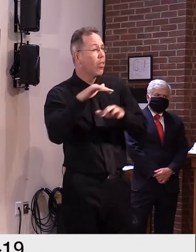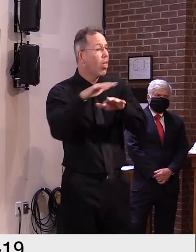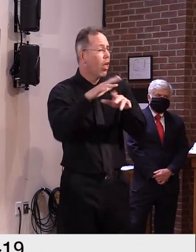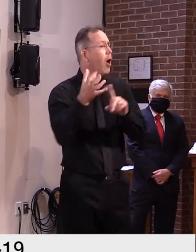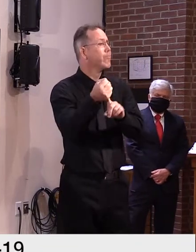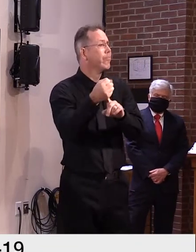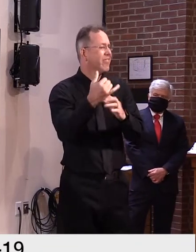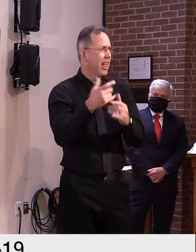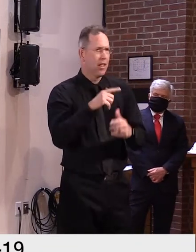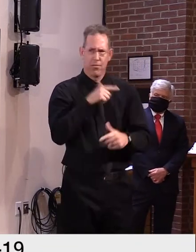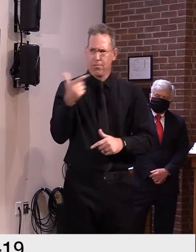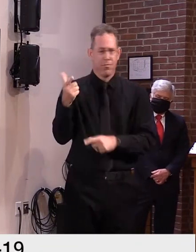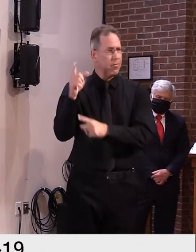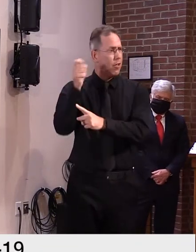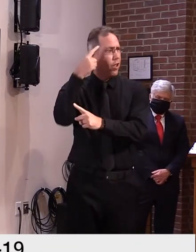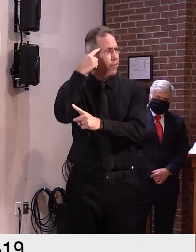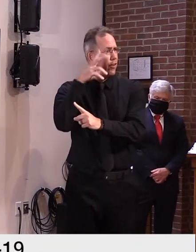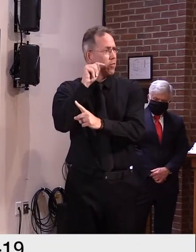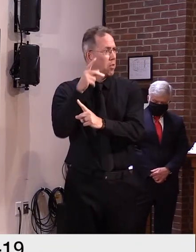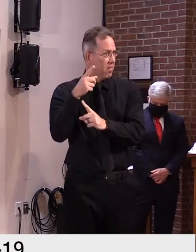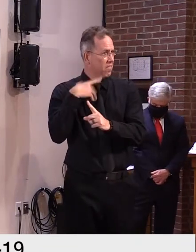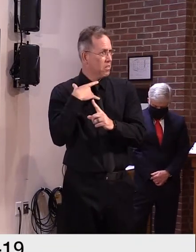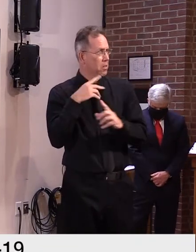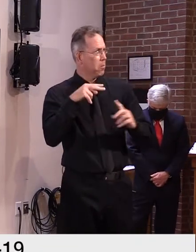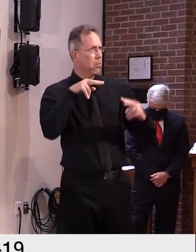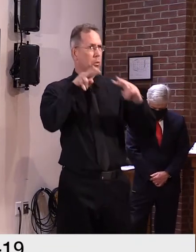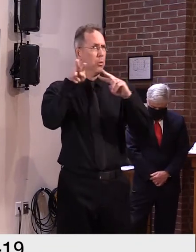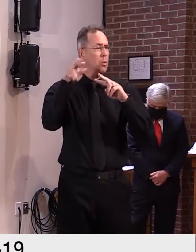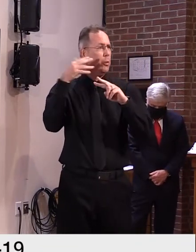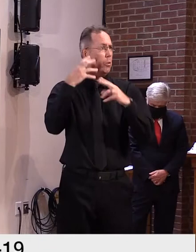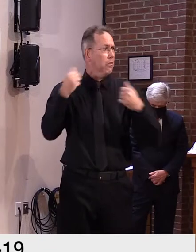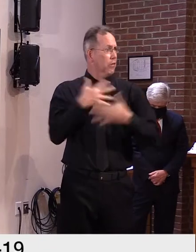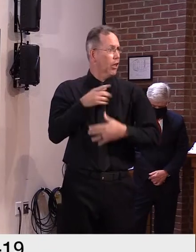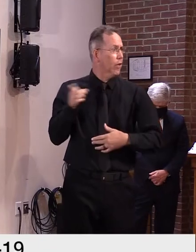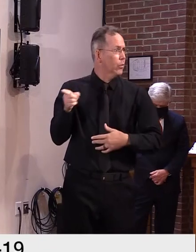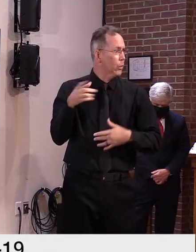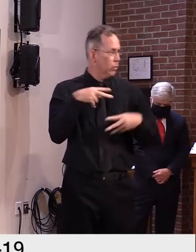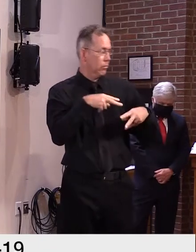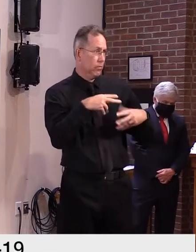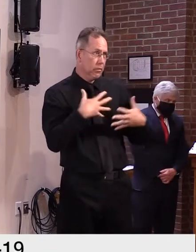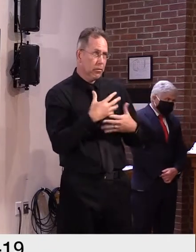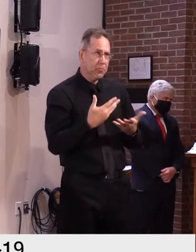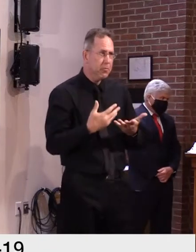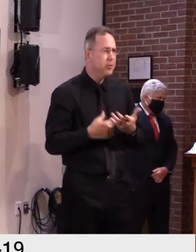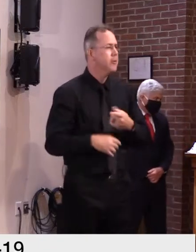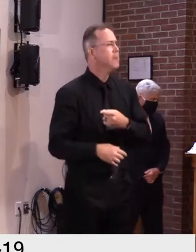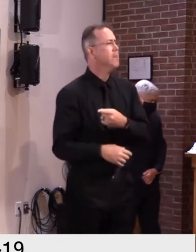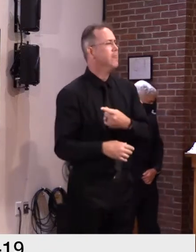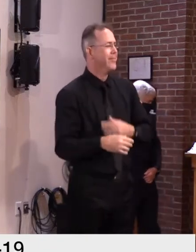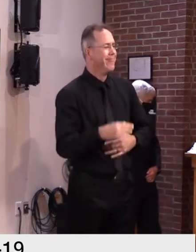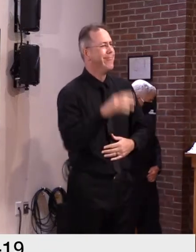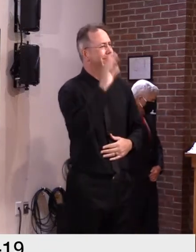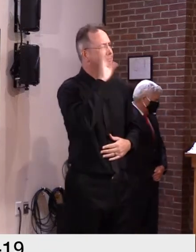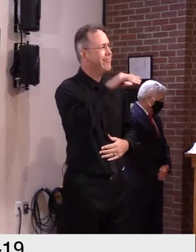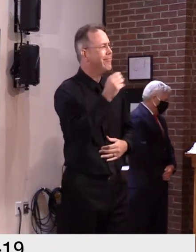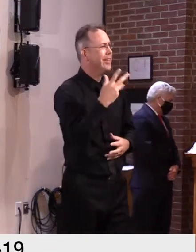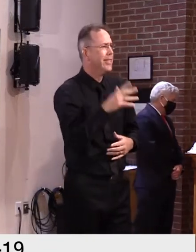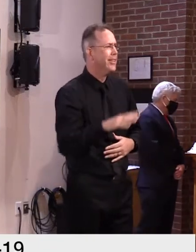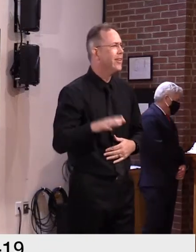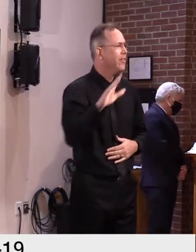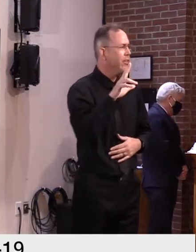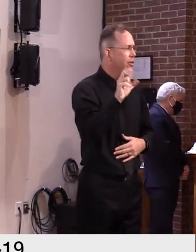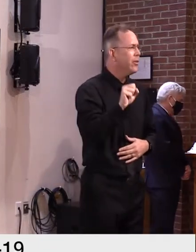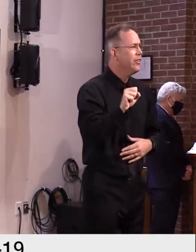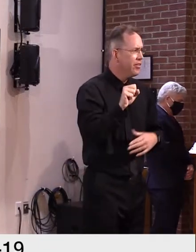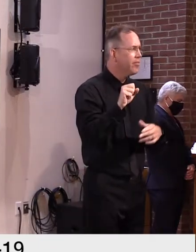lot of respects that what we're seeing, again, across the country in terms of this polarization, this rhetoric, the lack of